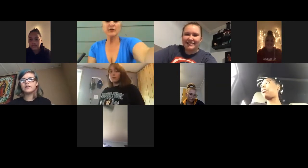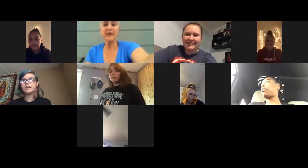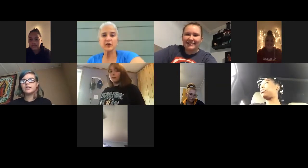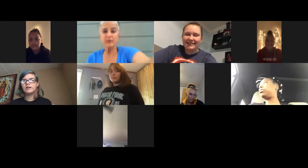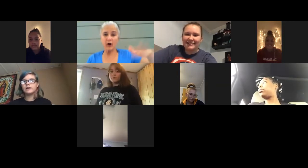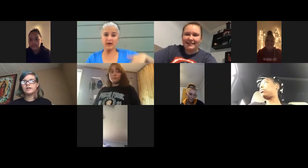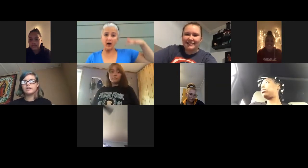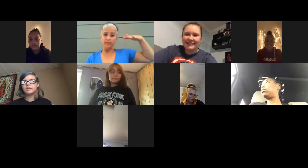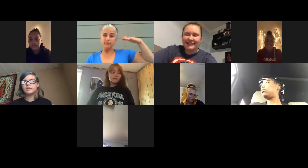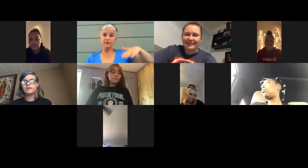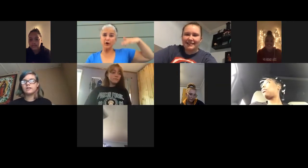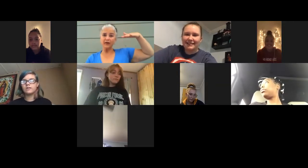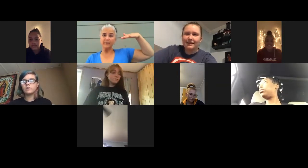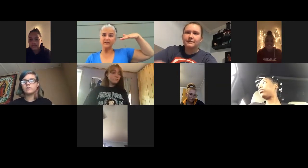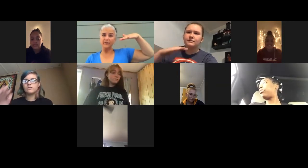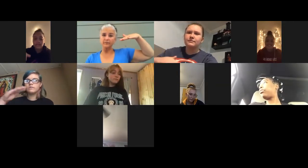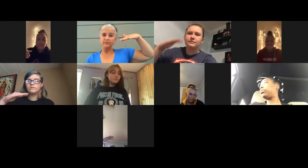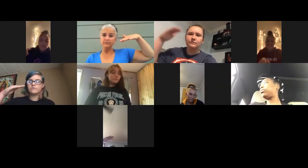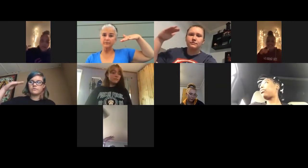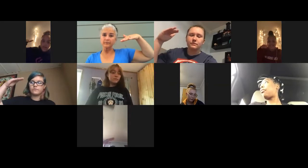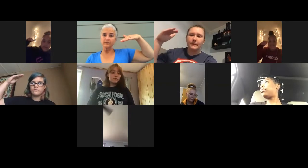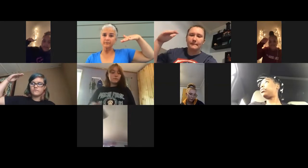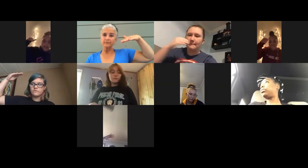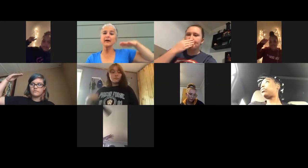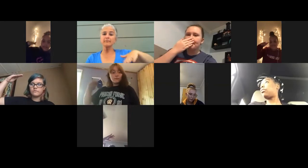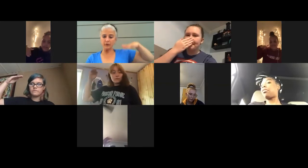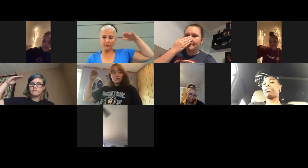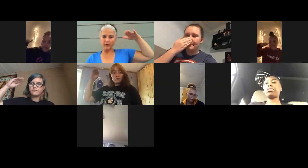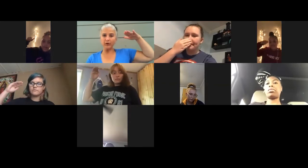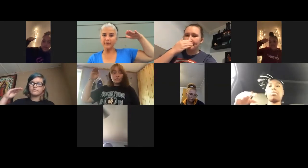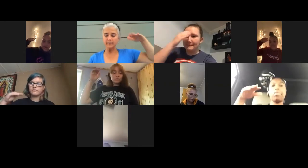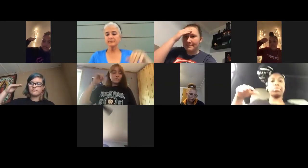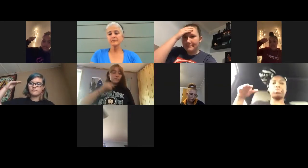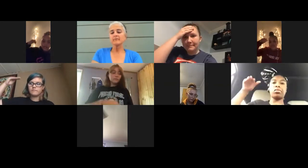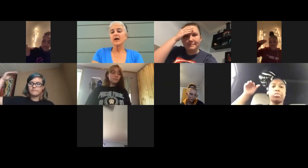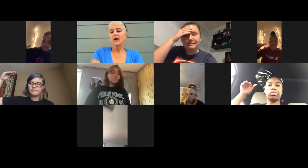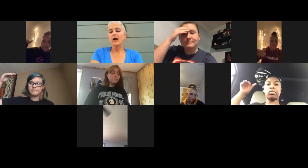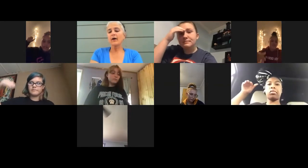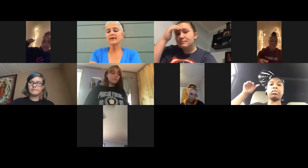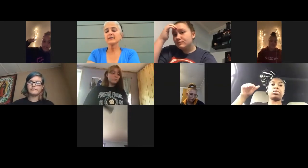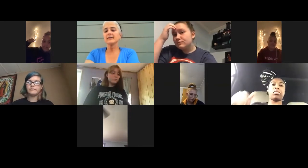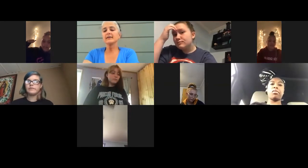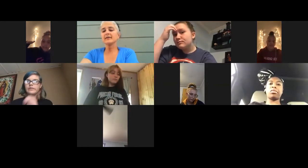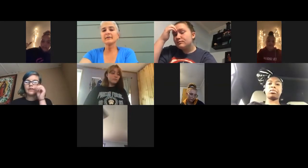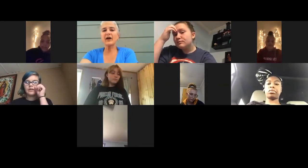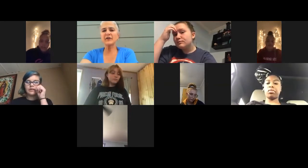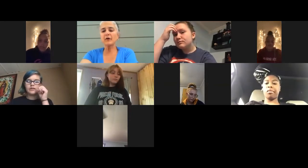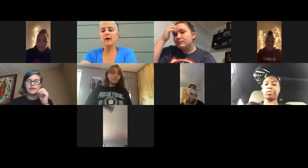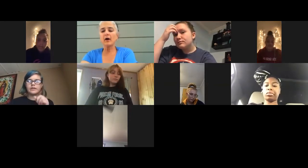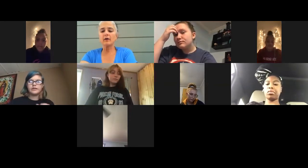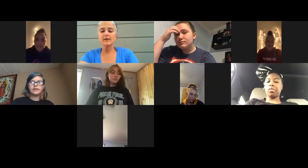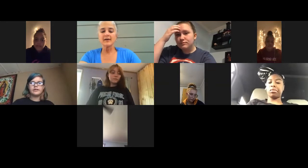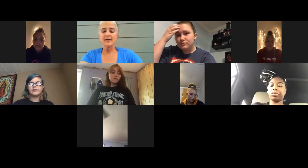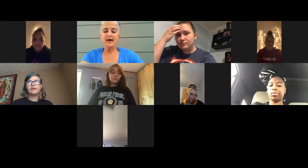Raise like you've grown up. You've grown up in something. Yep, grown up. All right. Let me try to